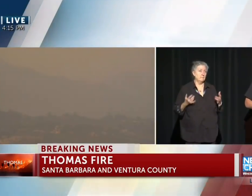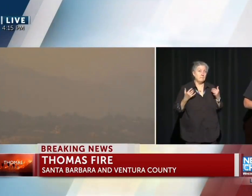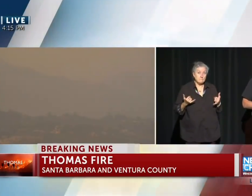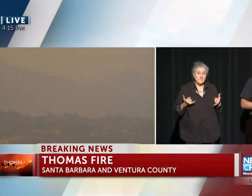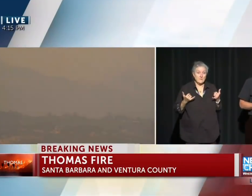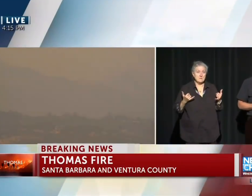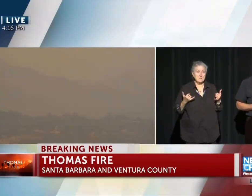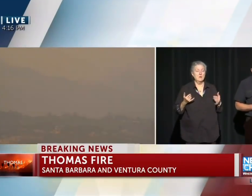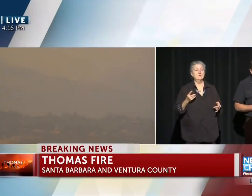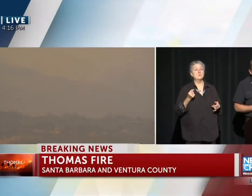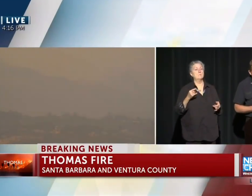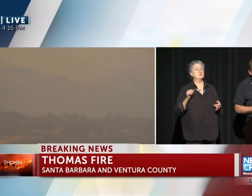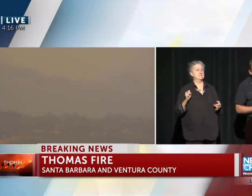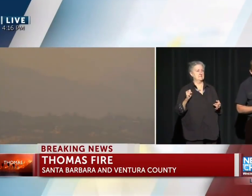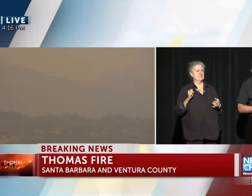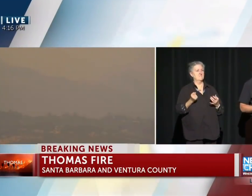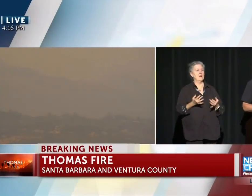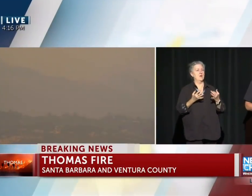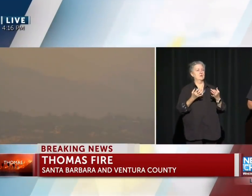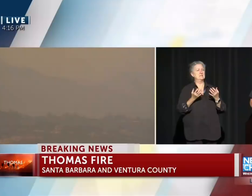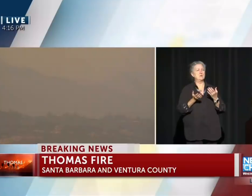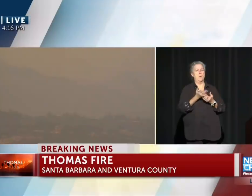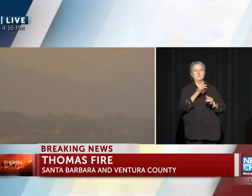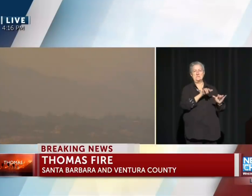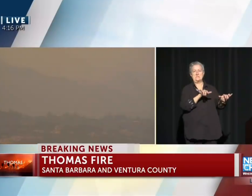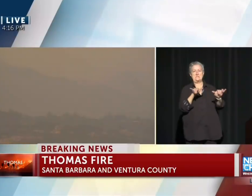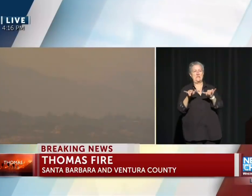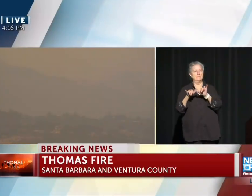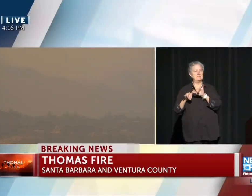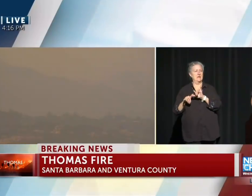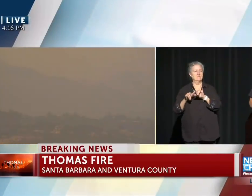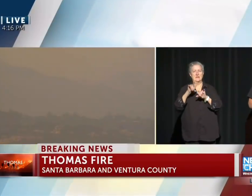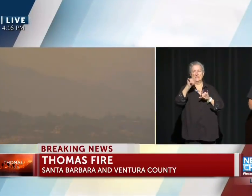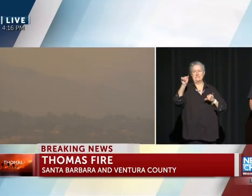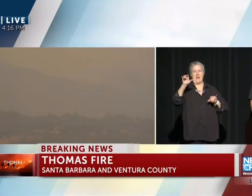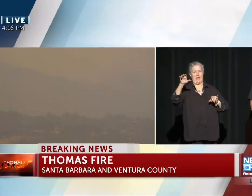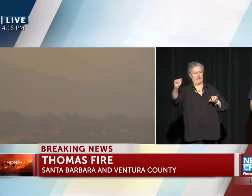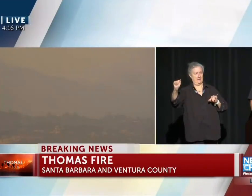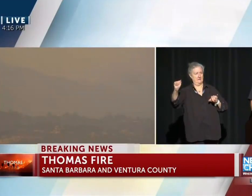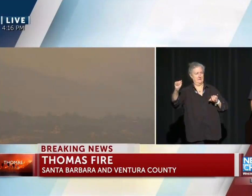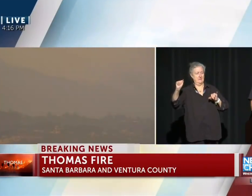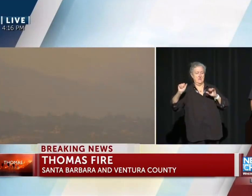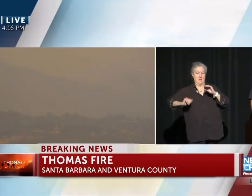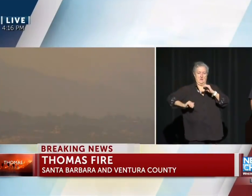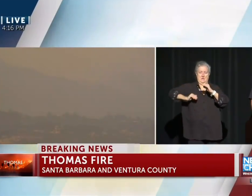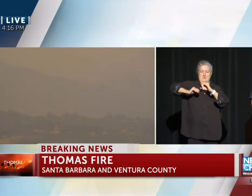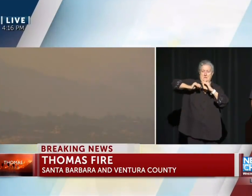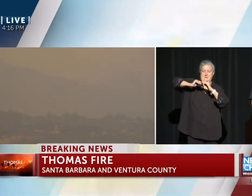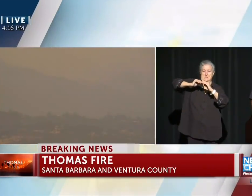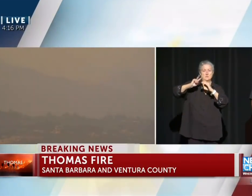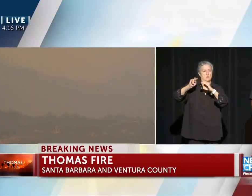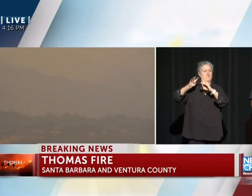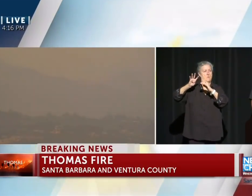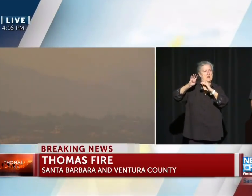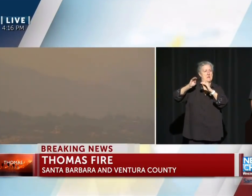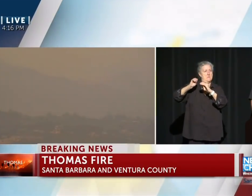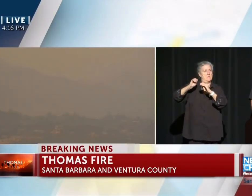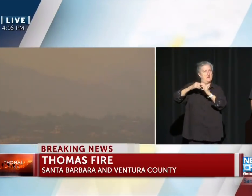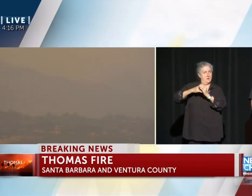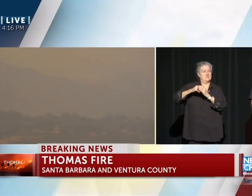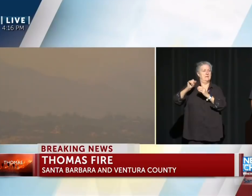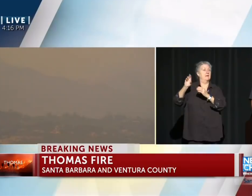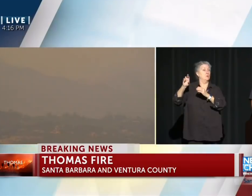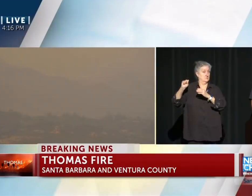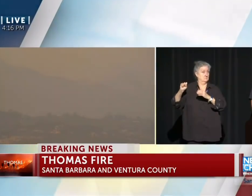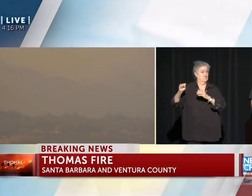Right now, the Thomas Fire is almost the same size as the Zaca Fire, which reached 240,000 acres. I think it's